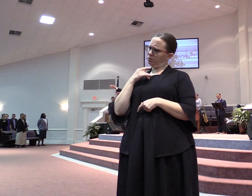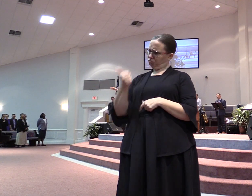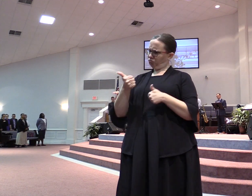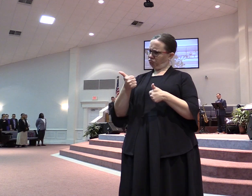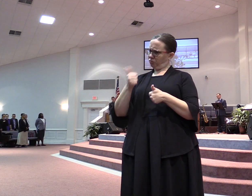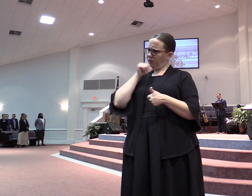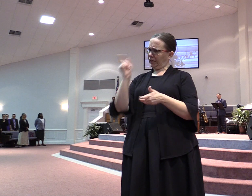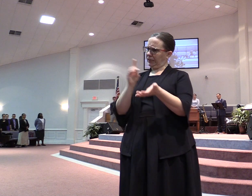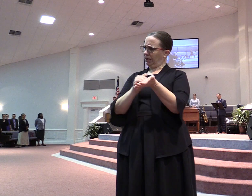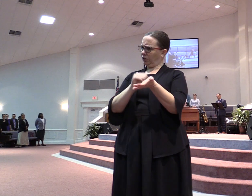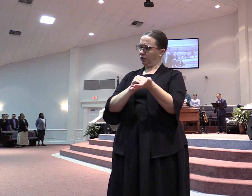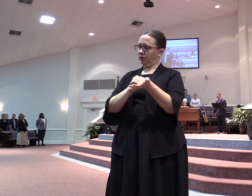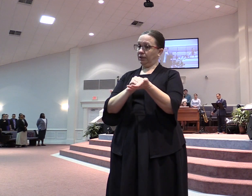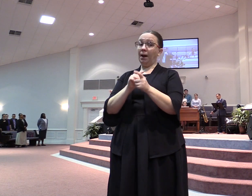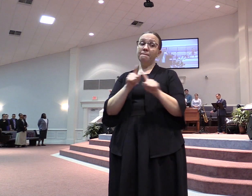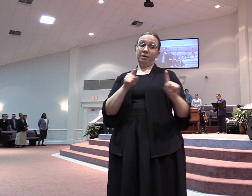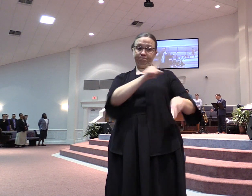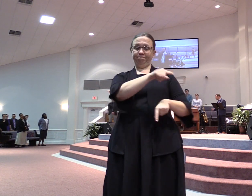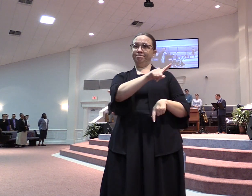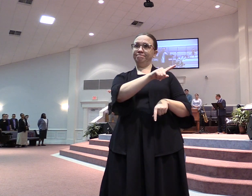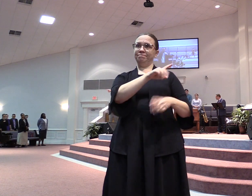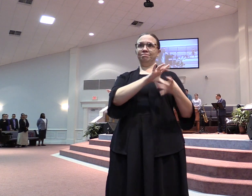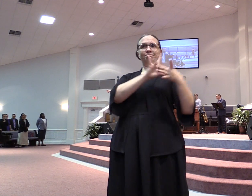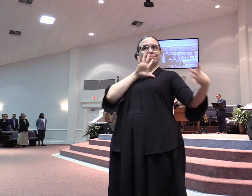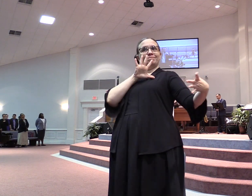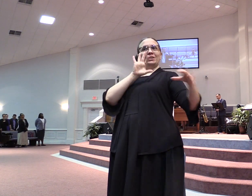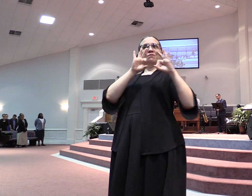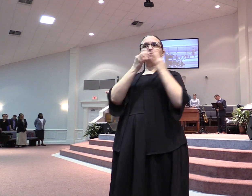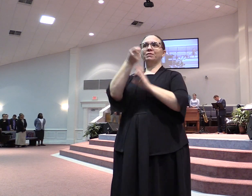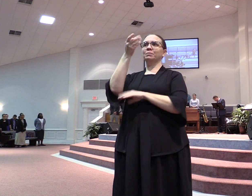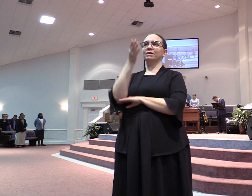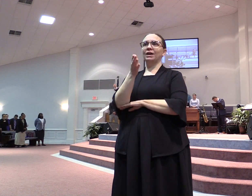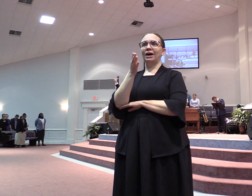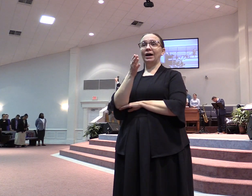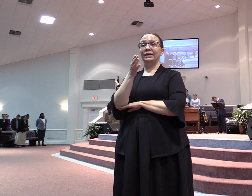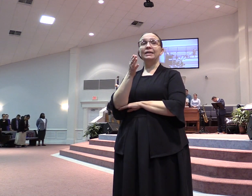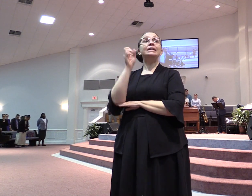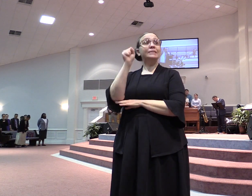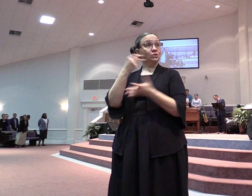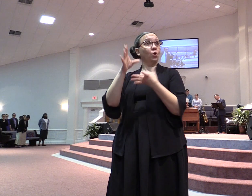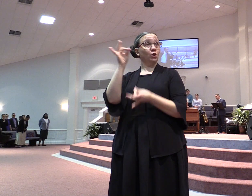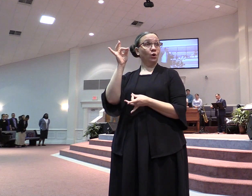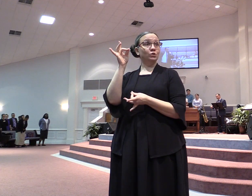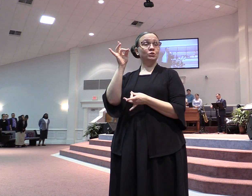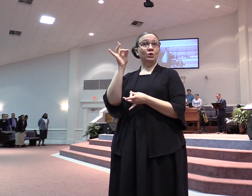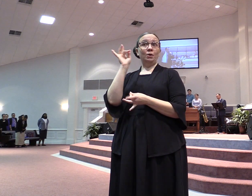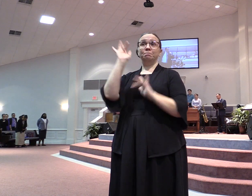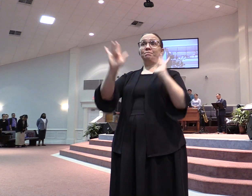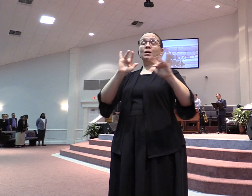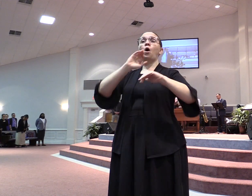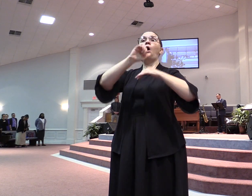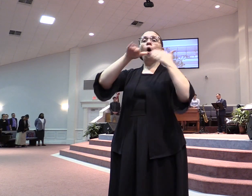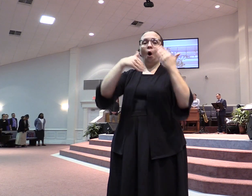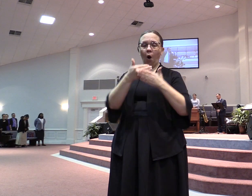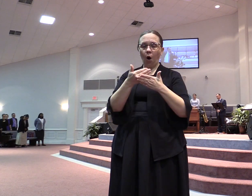You don't need a doctor. He said, but there's some that have disconnected from the family of God. And yes, the Holy Ghost is going to be poured out to the Gentiles.